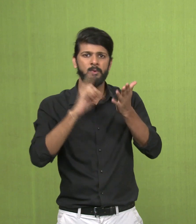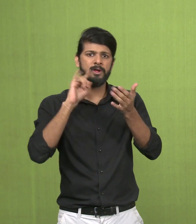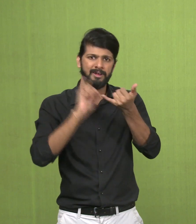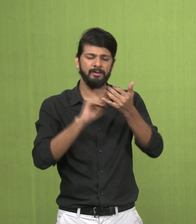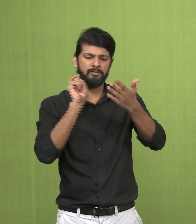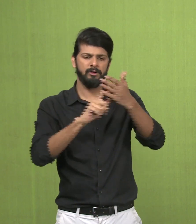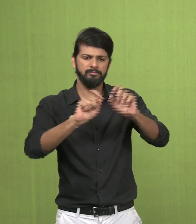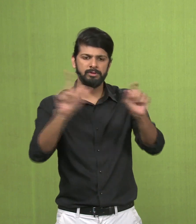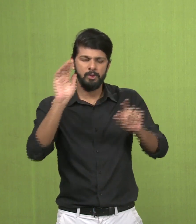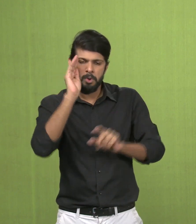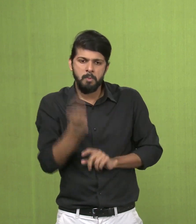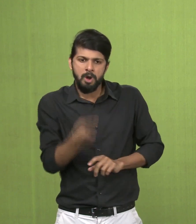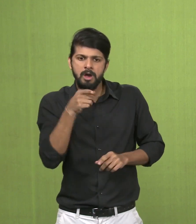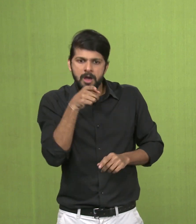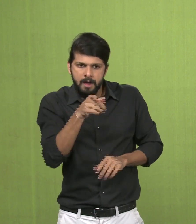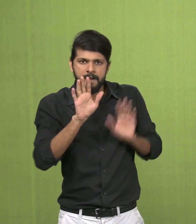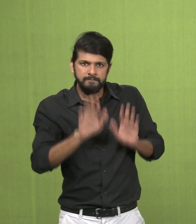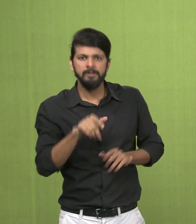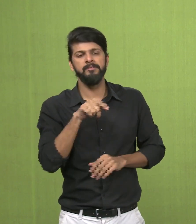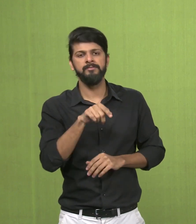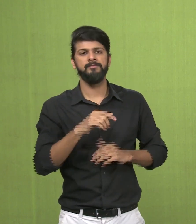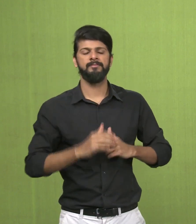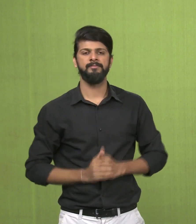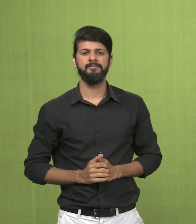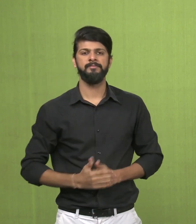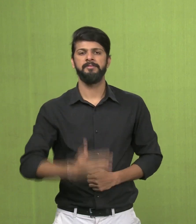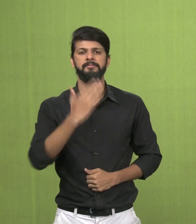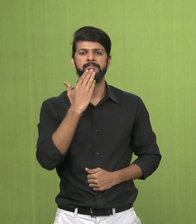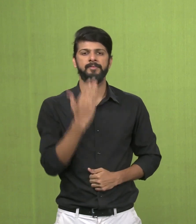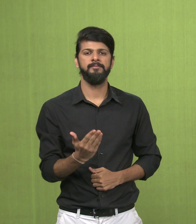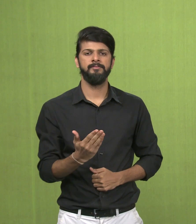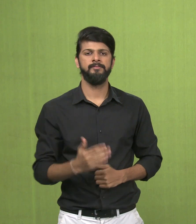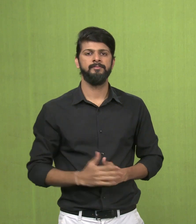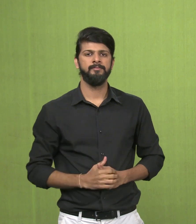you may visit our website www.nios.ac.in. Thank you.